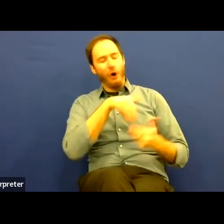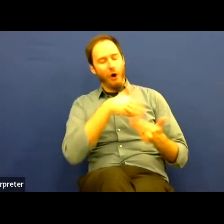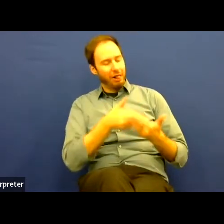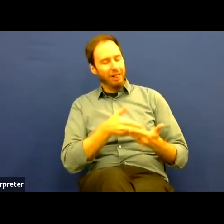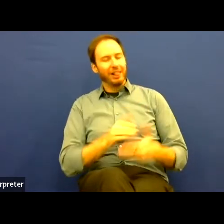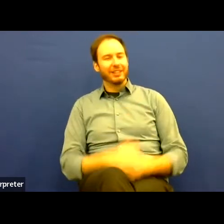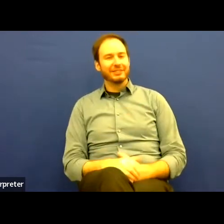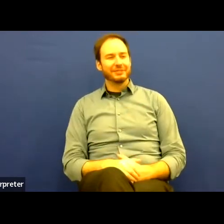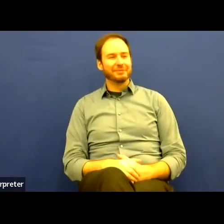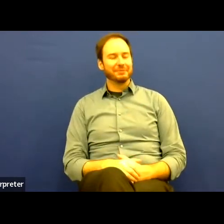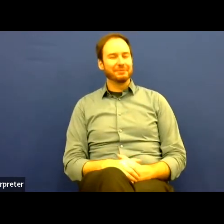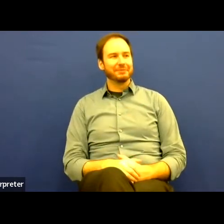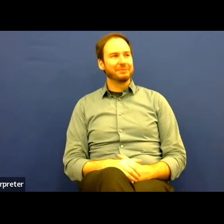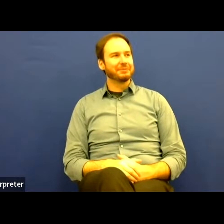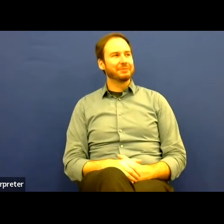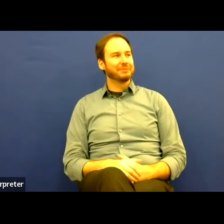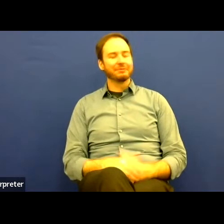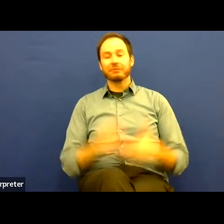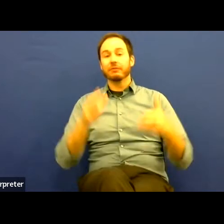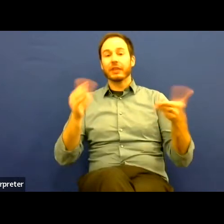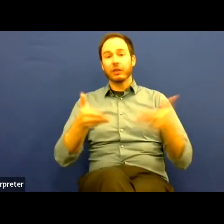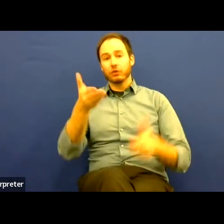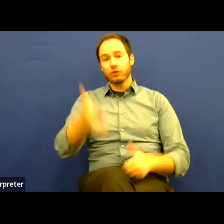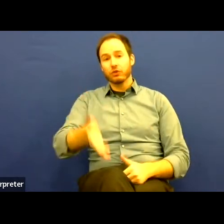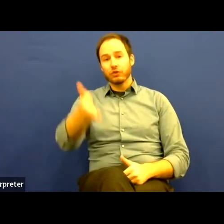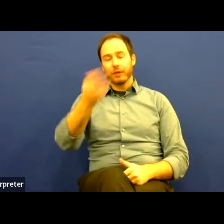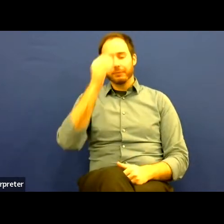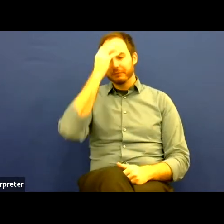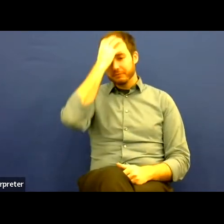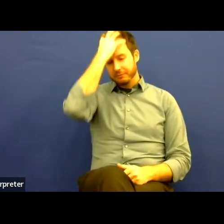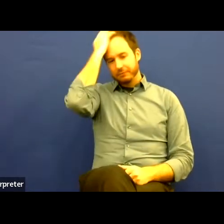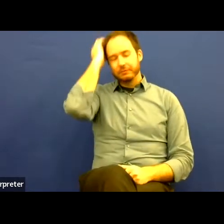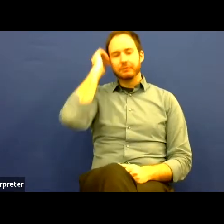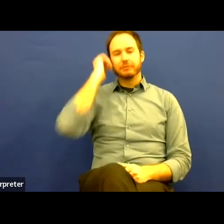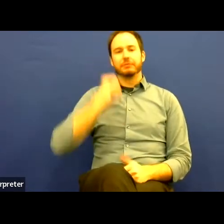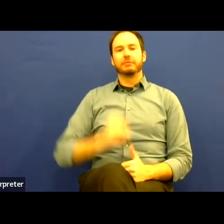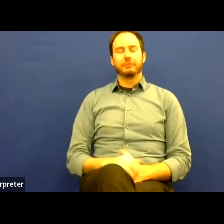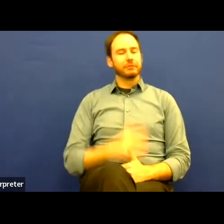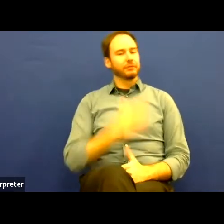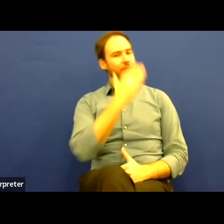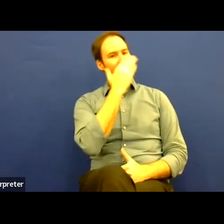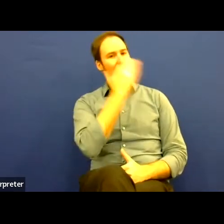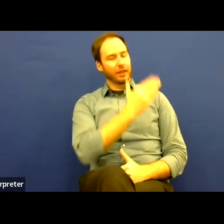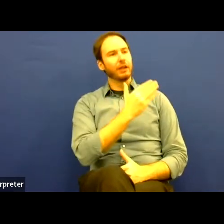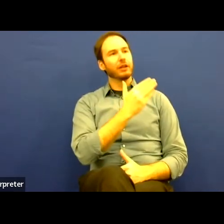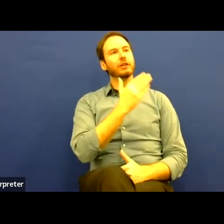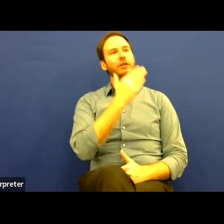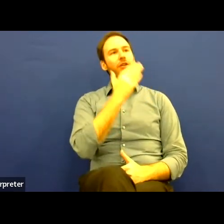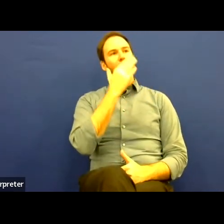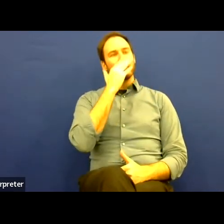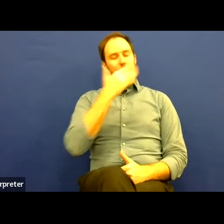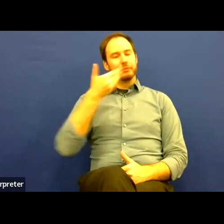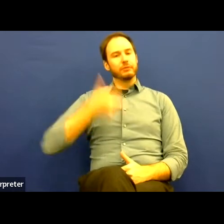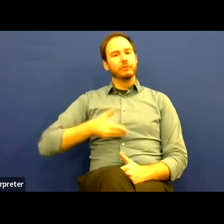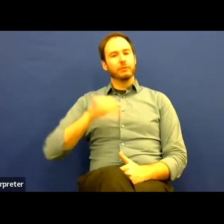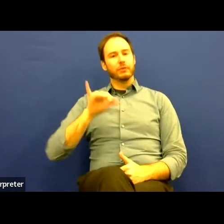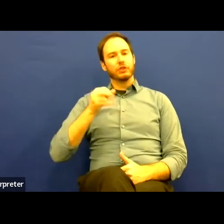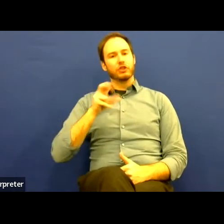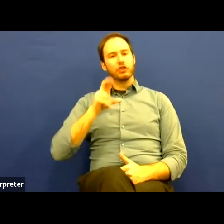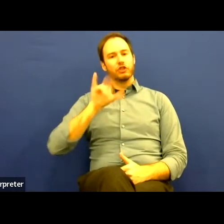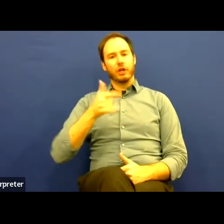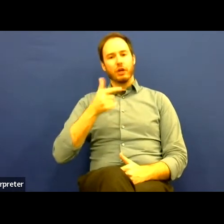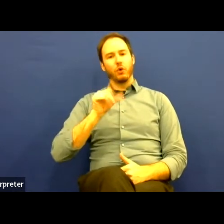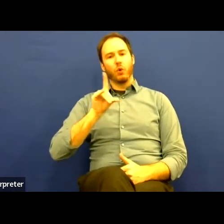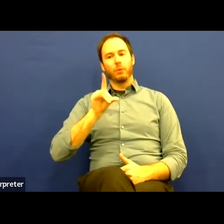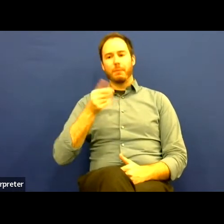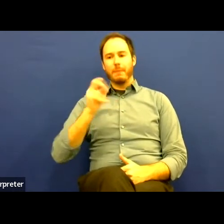that. Please introduce yourself and tell us Thank your you. relationship to the project. Thank you. For the record, my name is Jerry Goldman. I'm